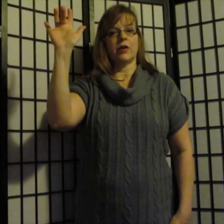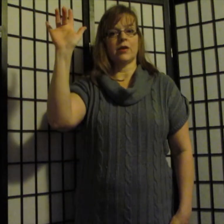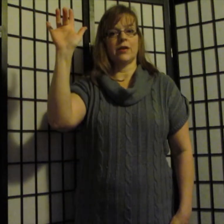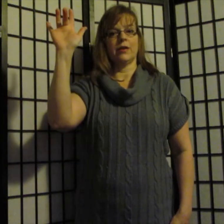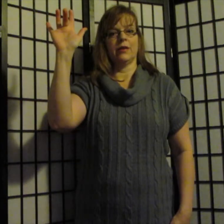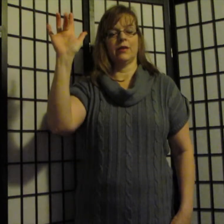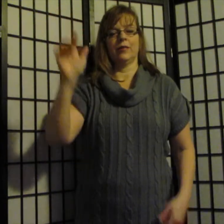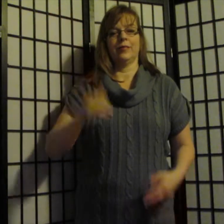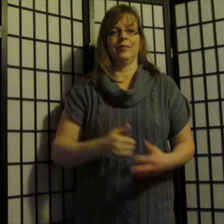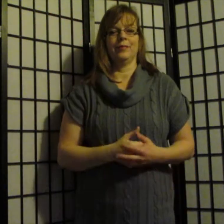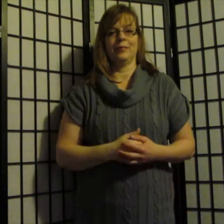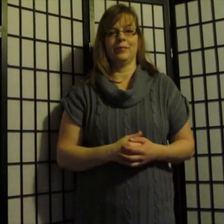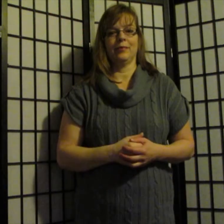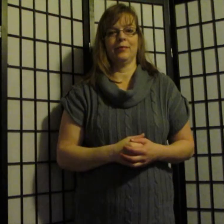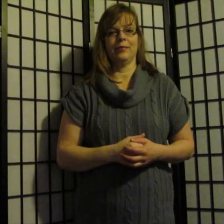Smart.